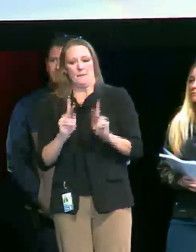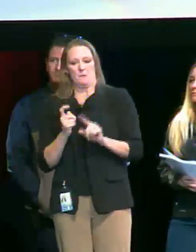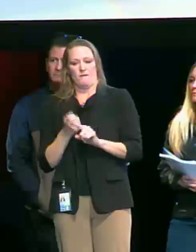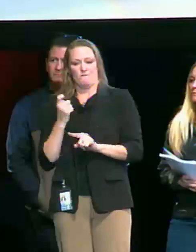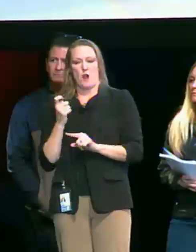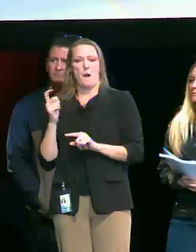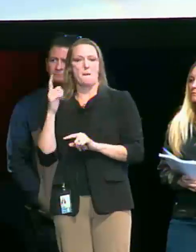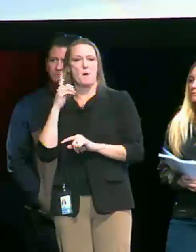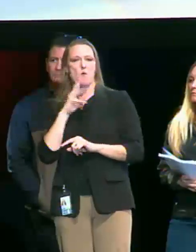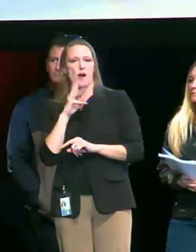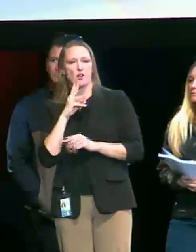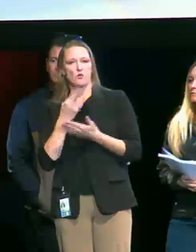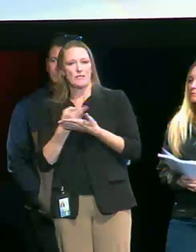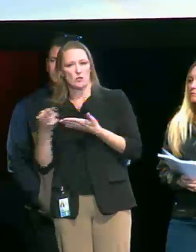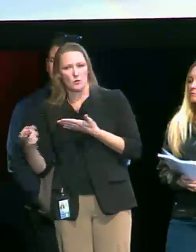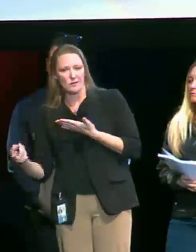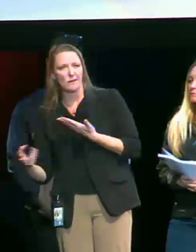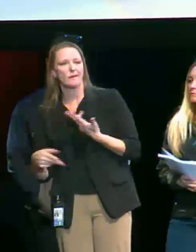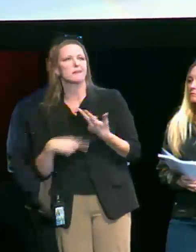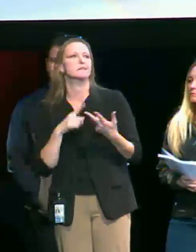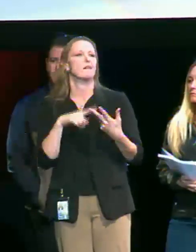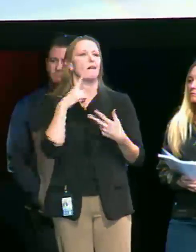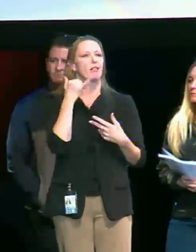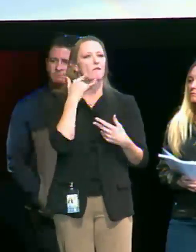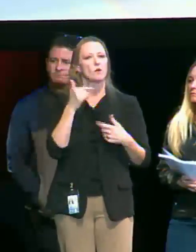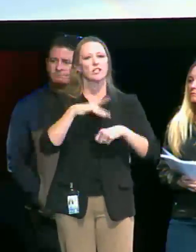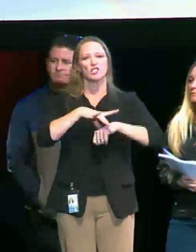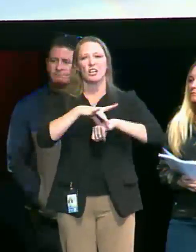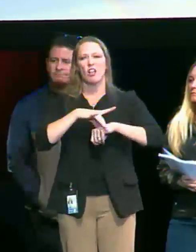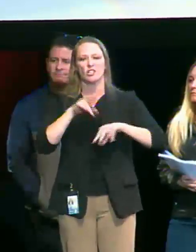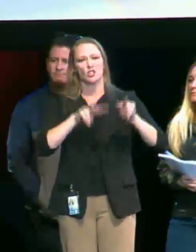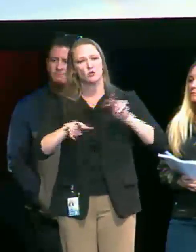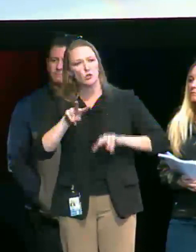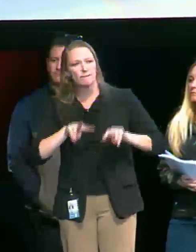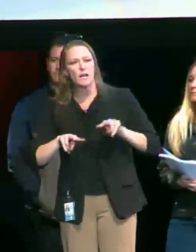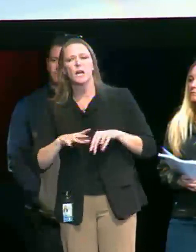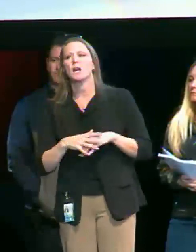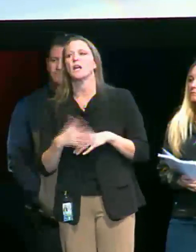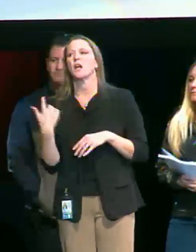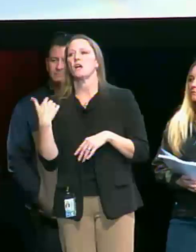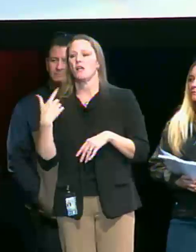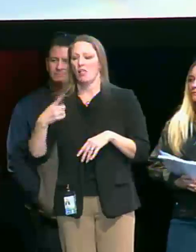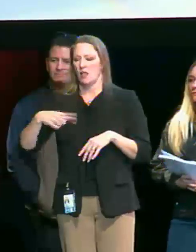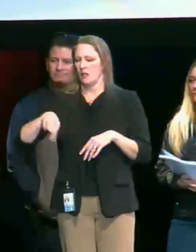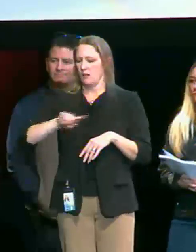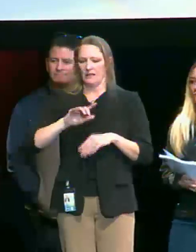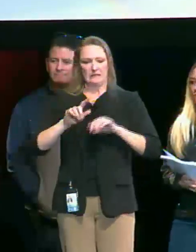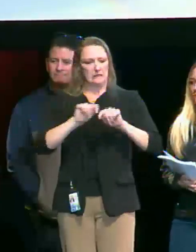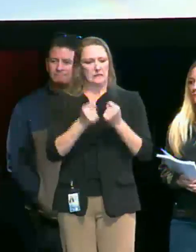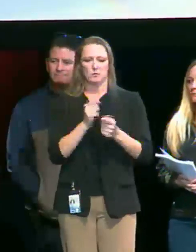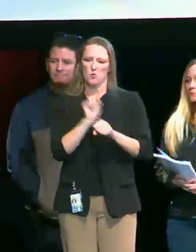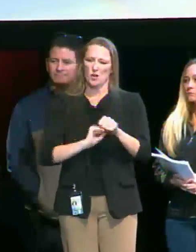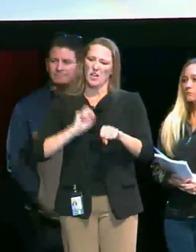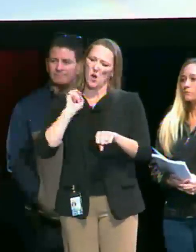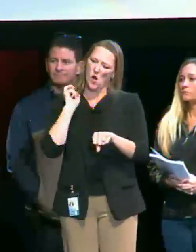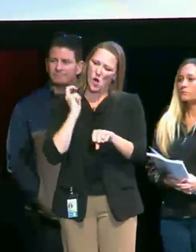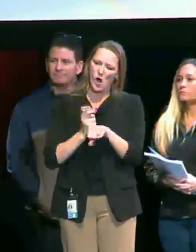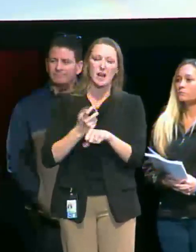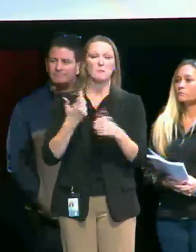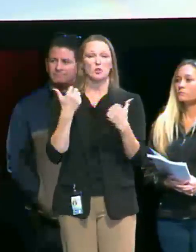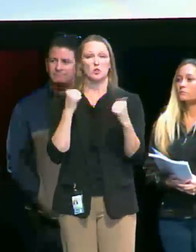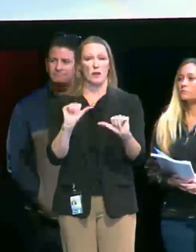and California Geological Survey. And they're working really hard on trying to come up with